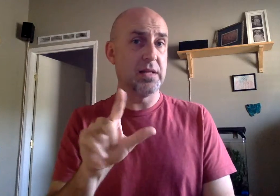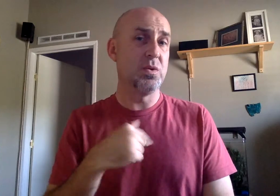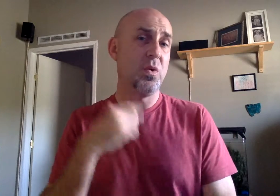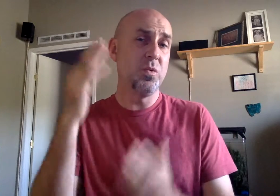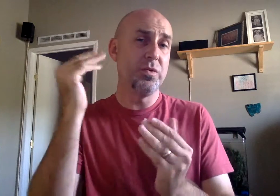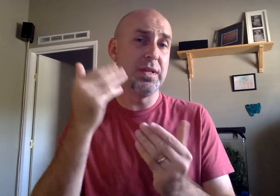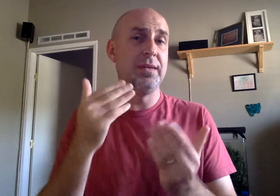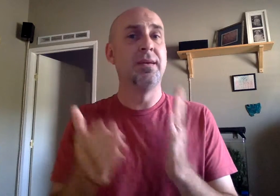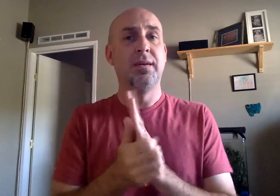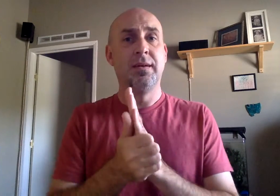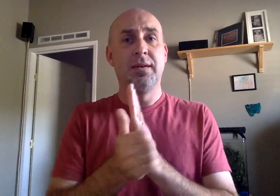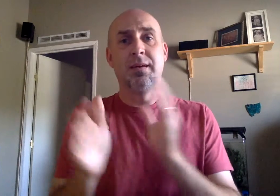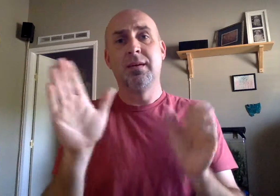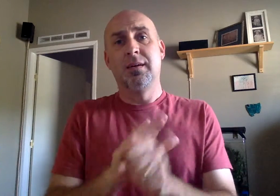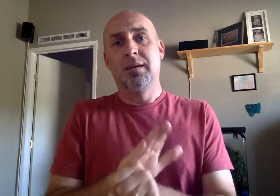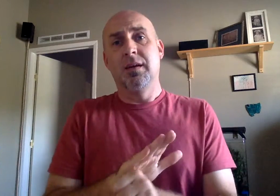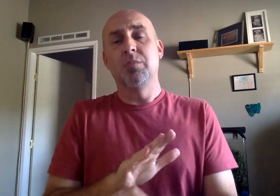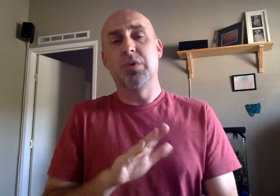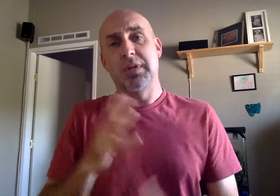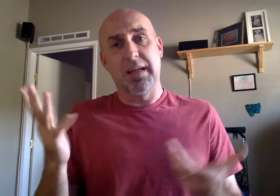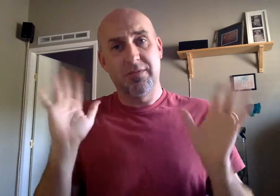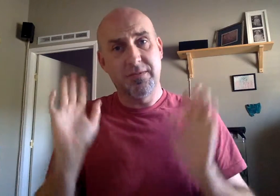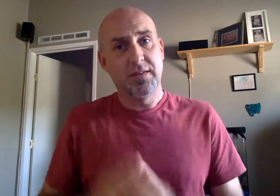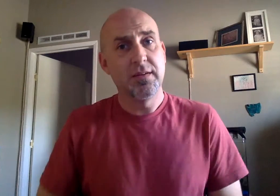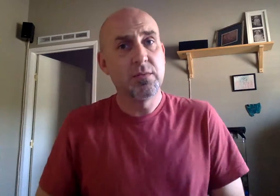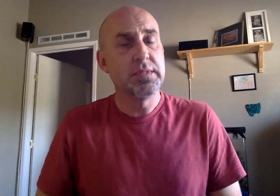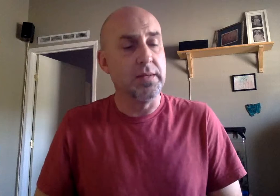So hopefully I'm good enough. We'll see.